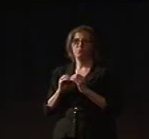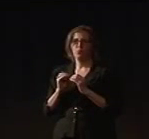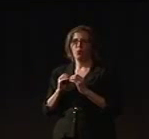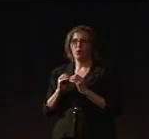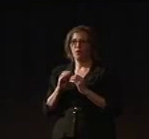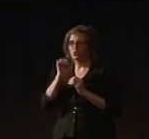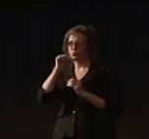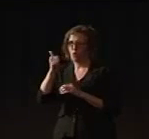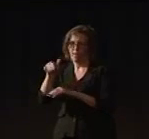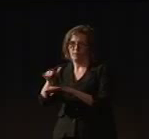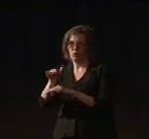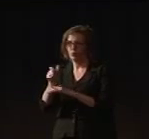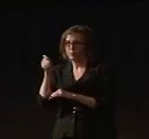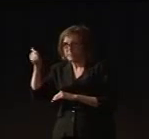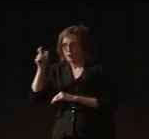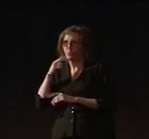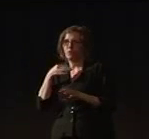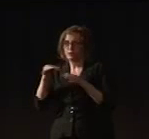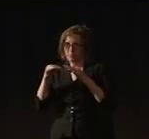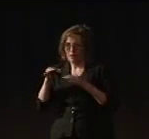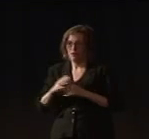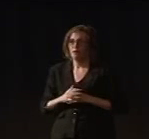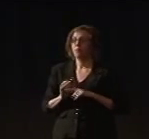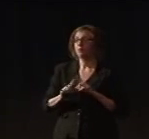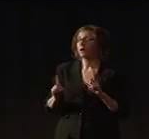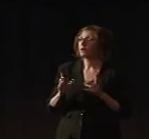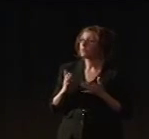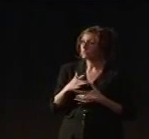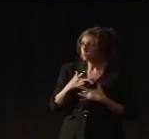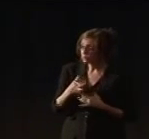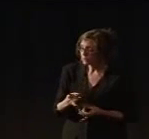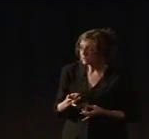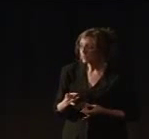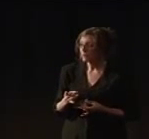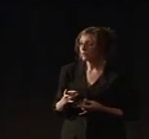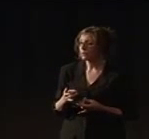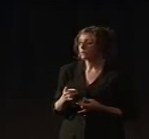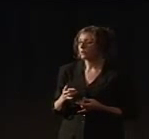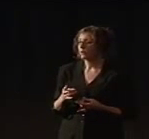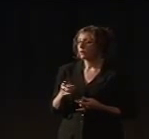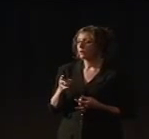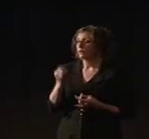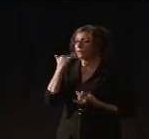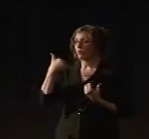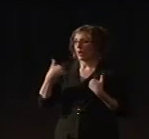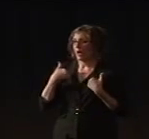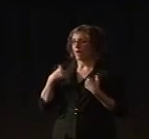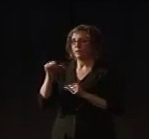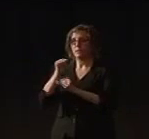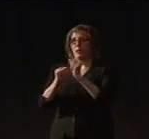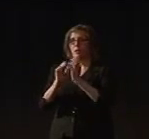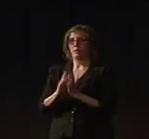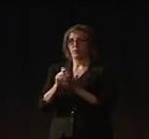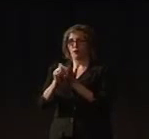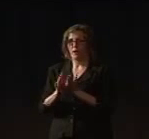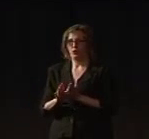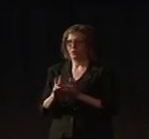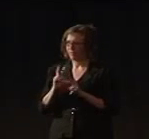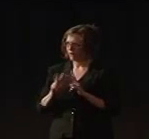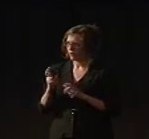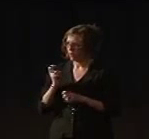tomorrow afternoon. It was very interesting to have a writer, a scientific writer, the most difficult job of